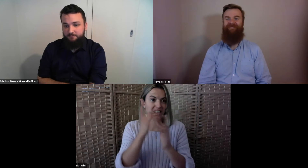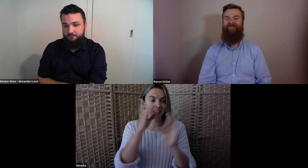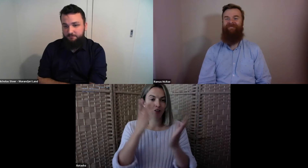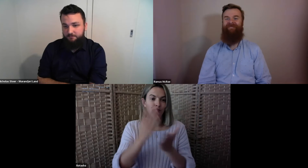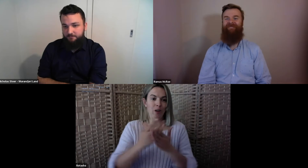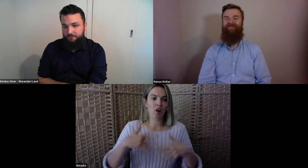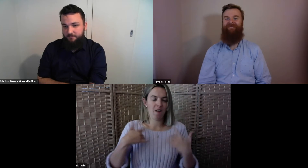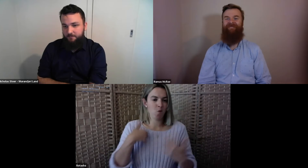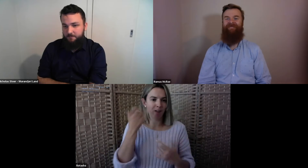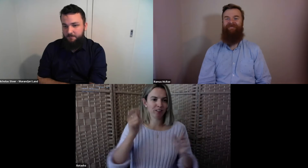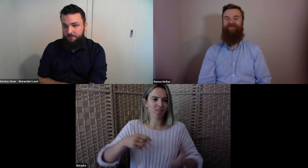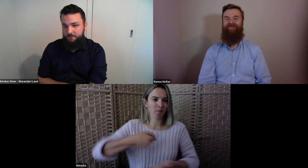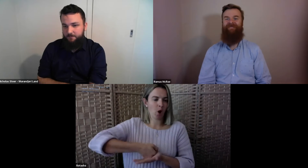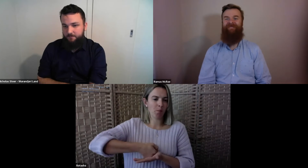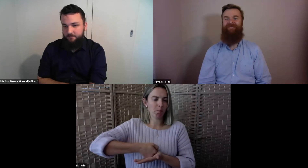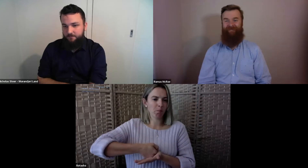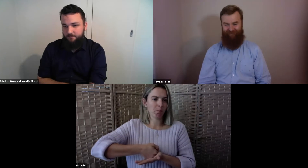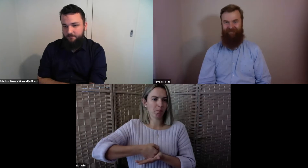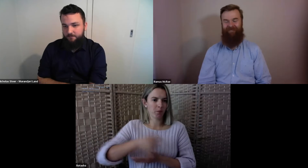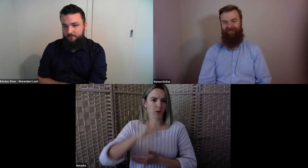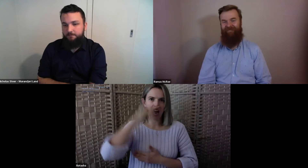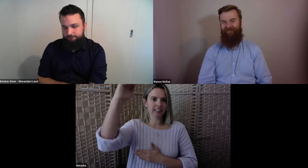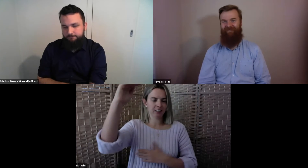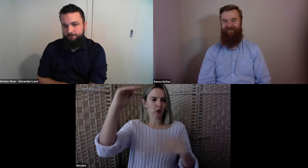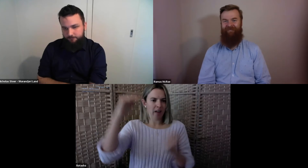on. And it was by using gesture too to communicate with them.